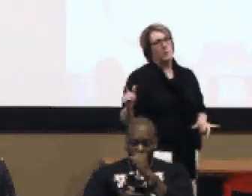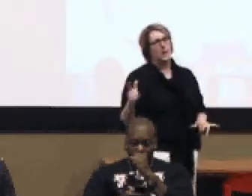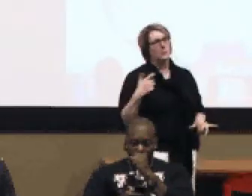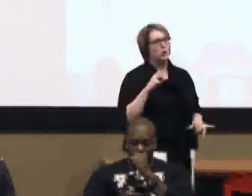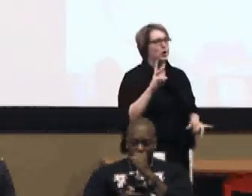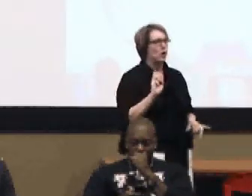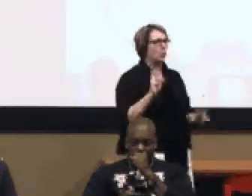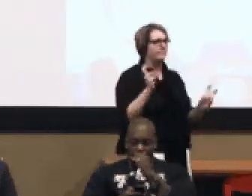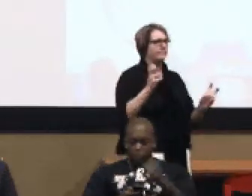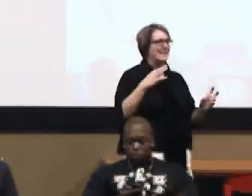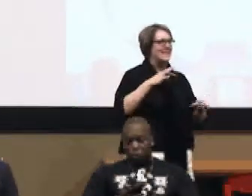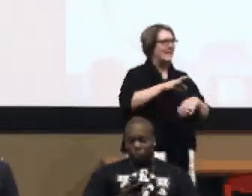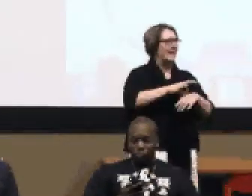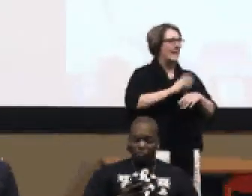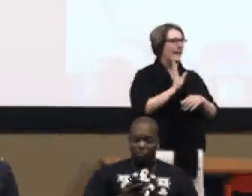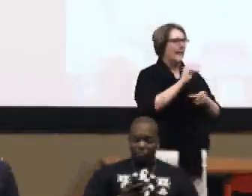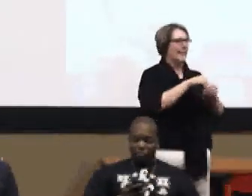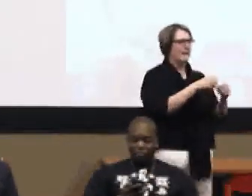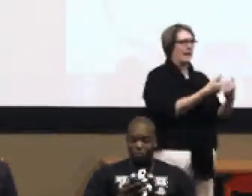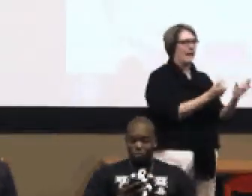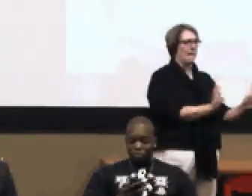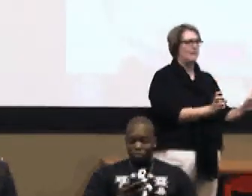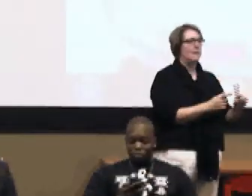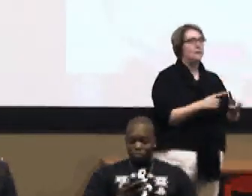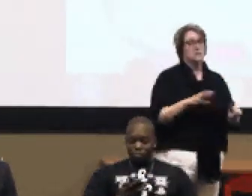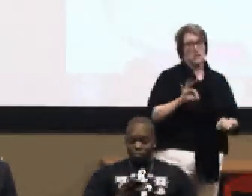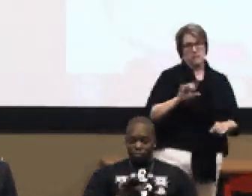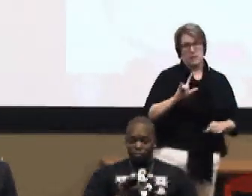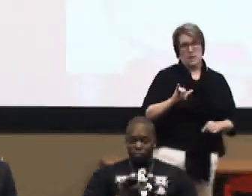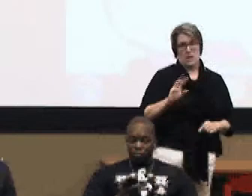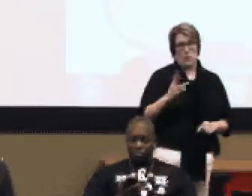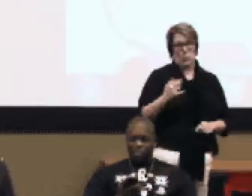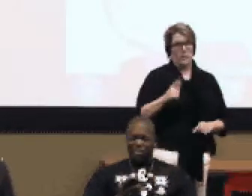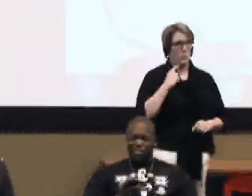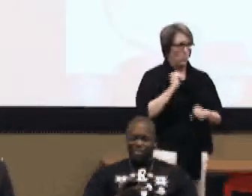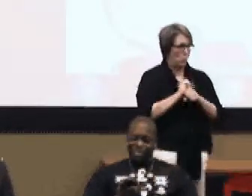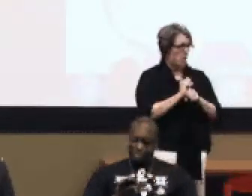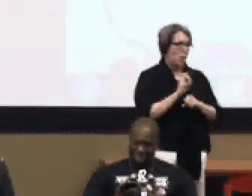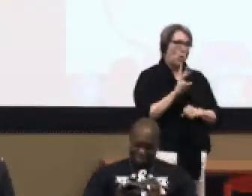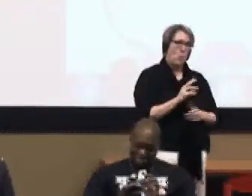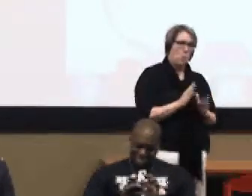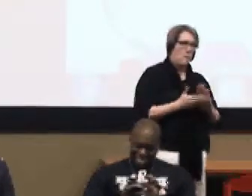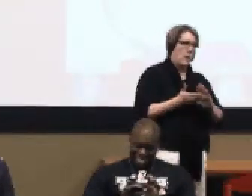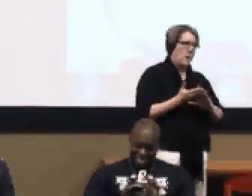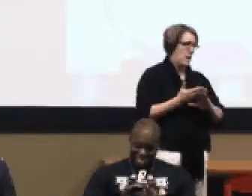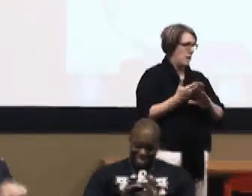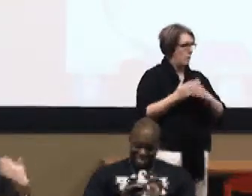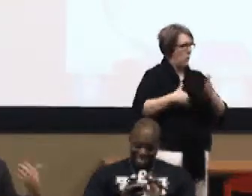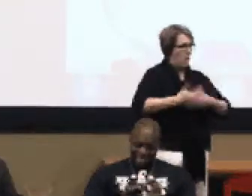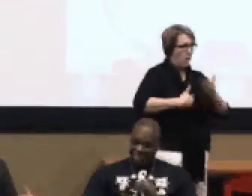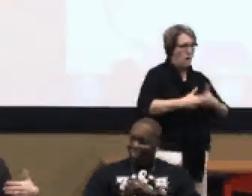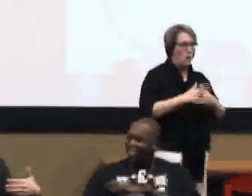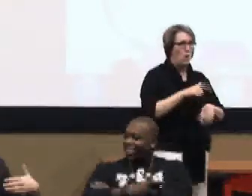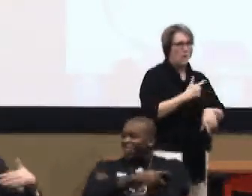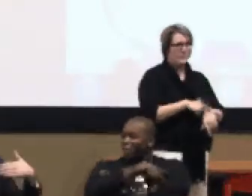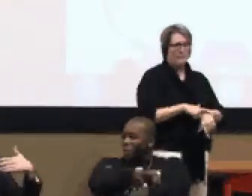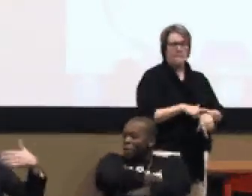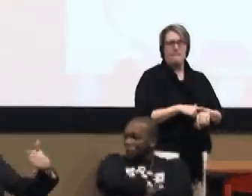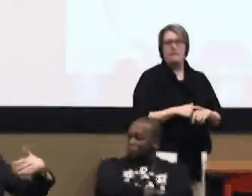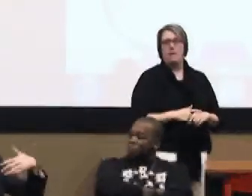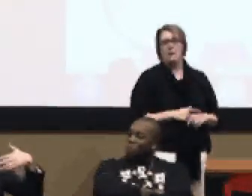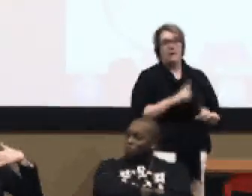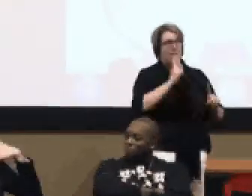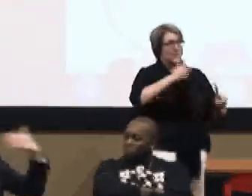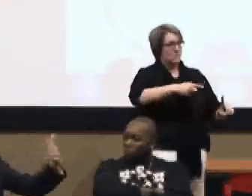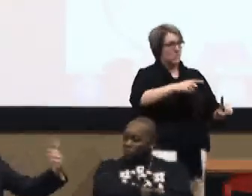putting your own skin in the game. For instance, Flywheel, we've worked really hard on our own dollars for a long time, and now are at a point where